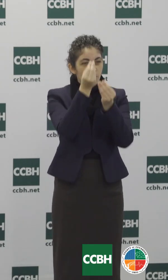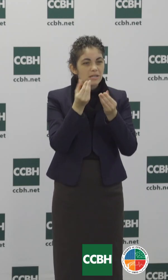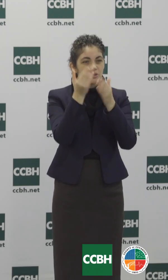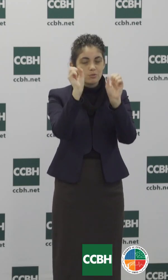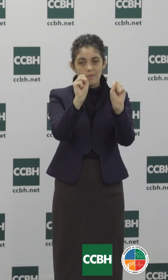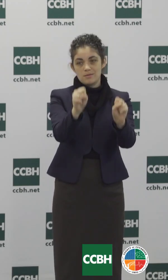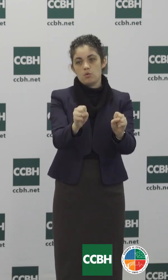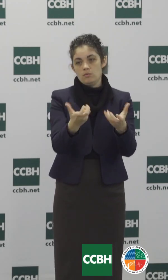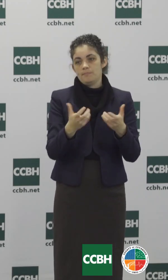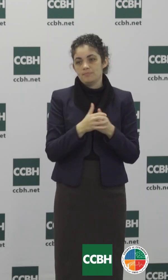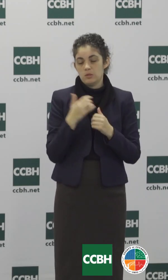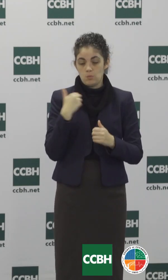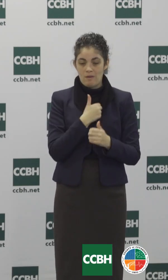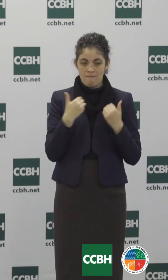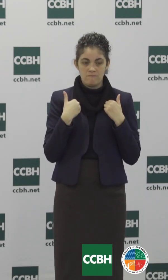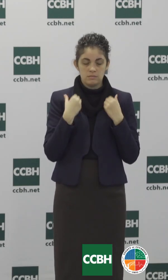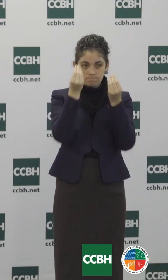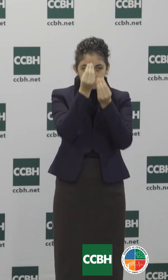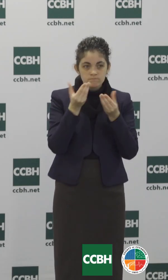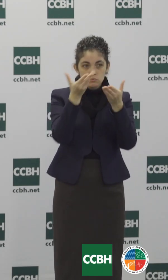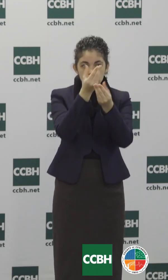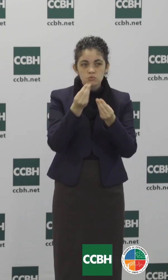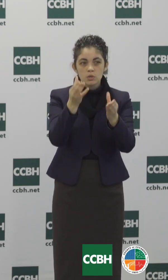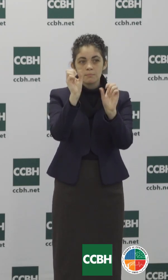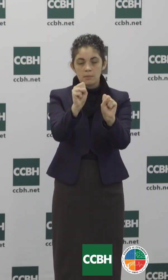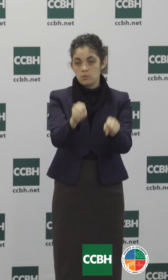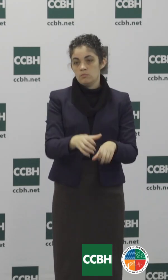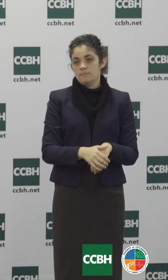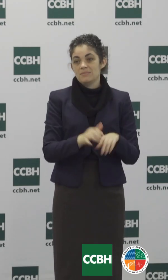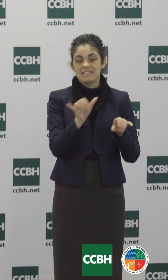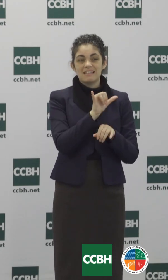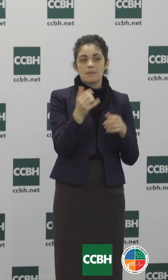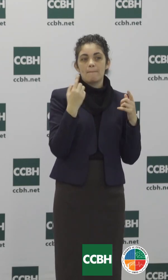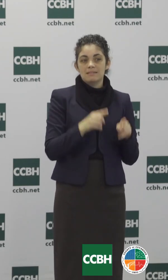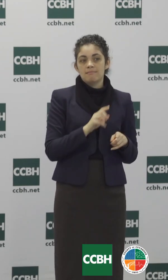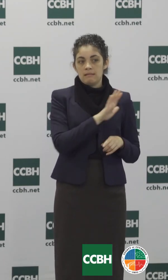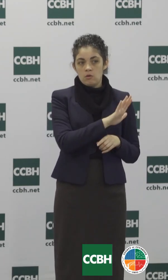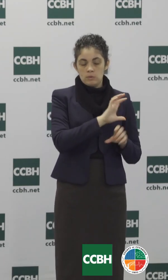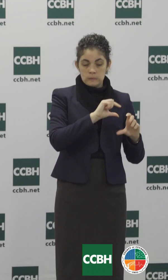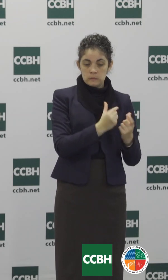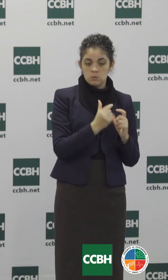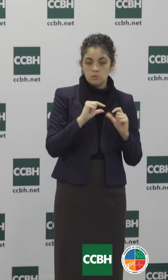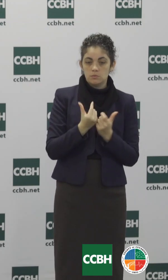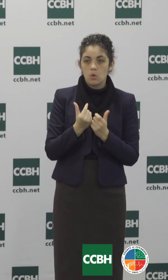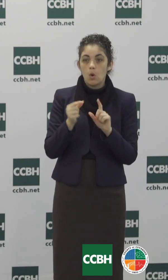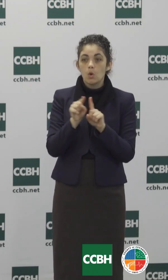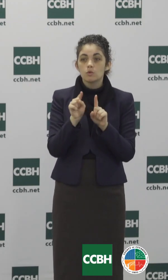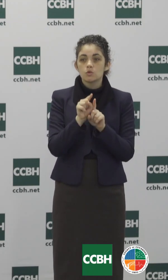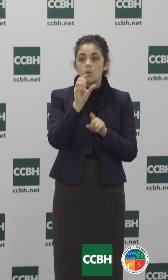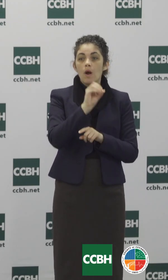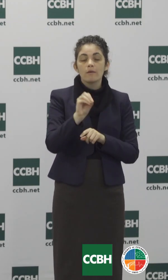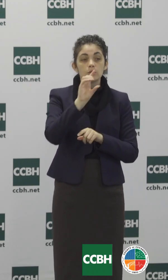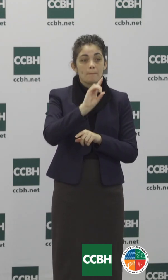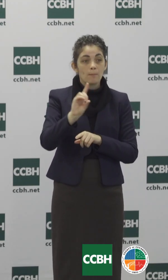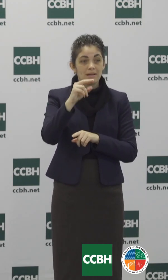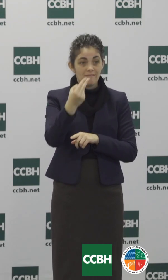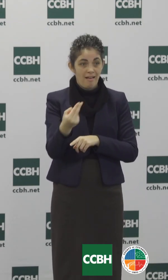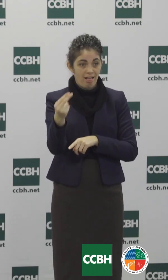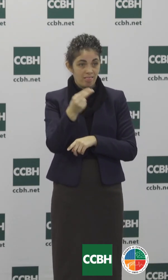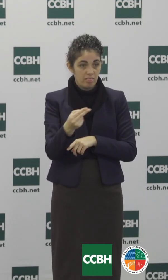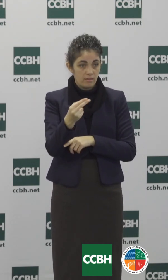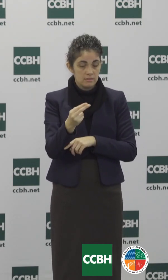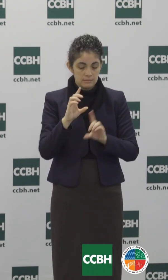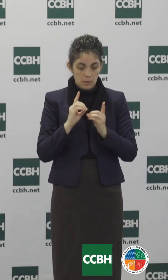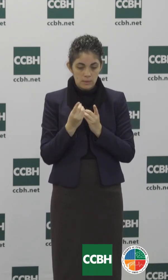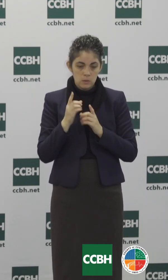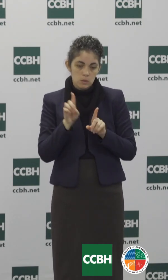quickly as we have it. And I know they're trying to do the same. I would also encourage you to check the Ohio Department of Health website, again,